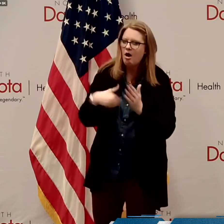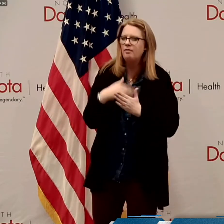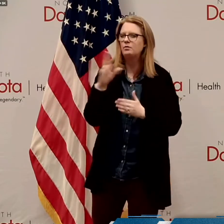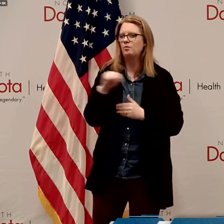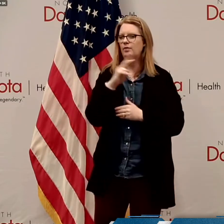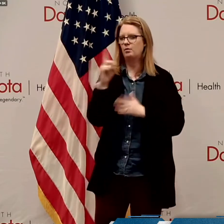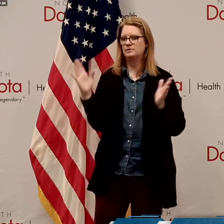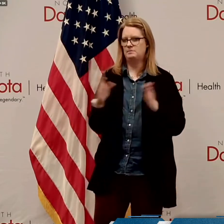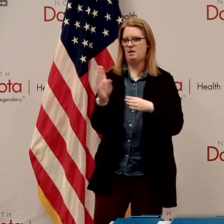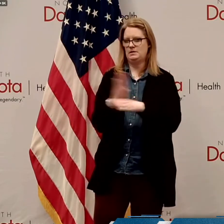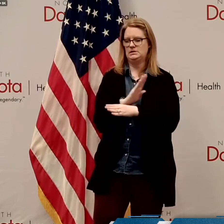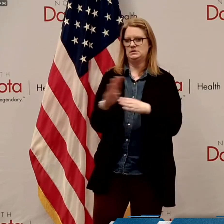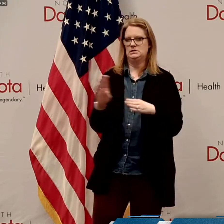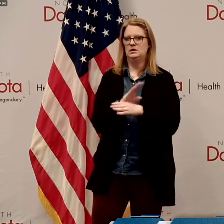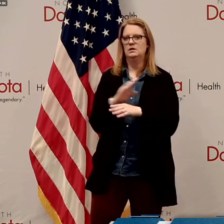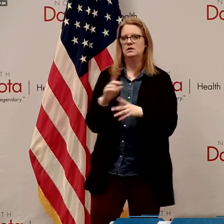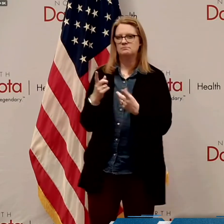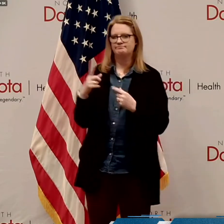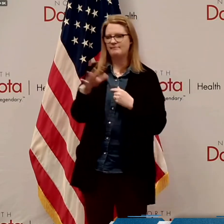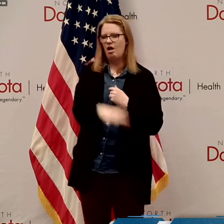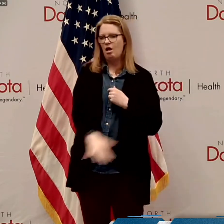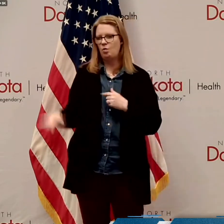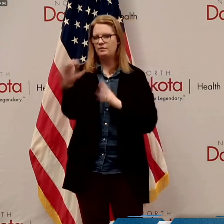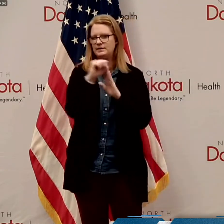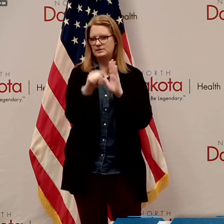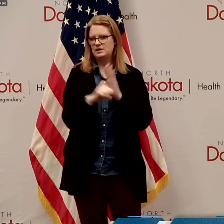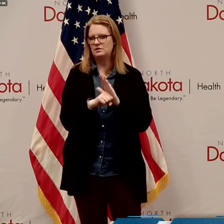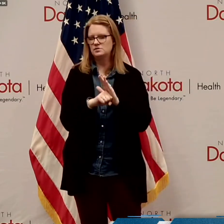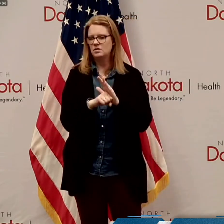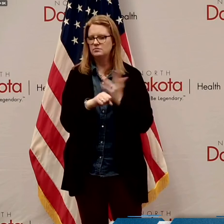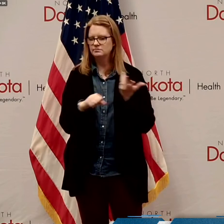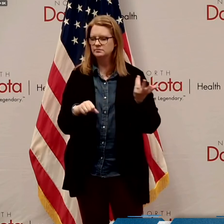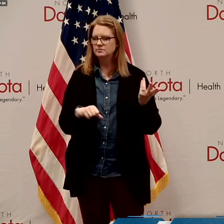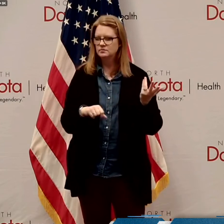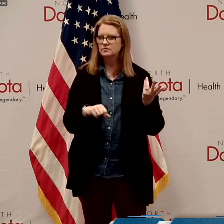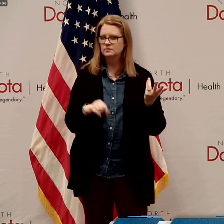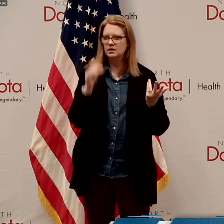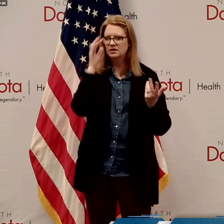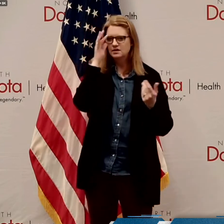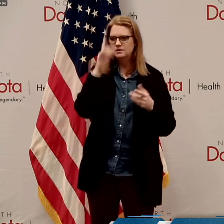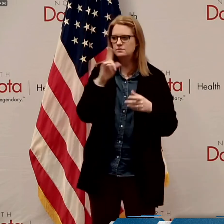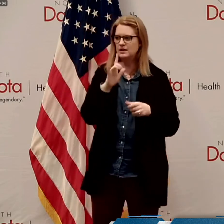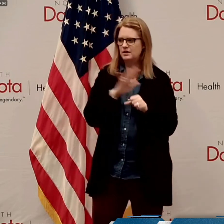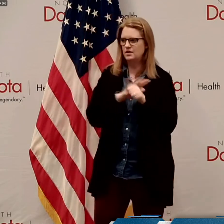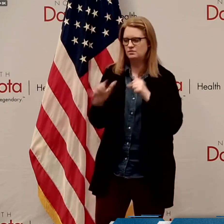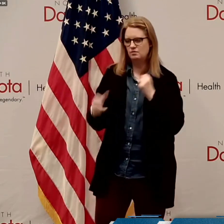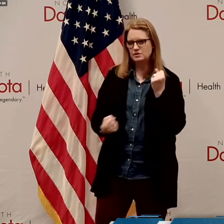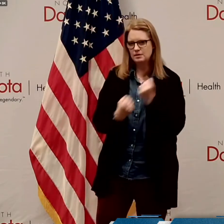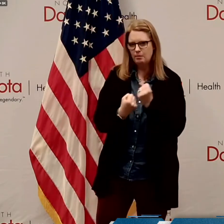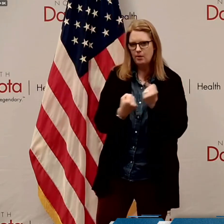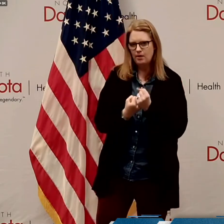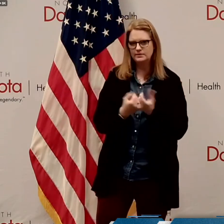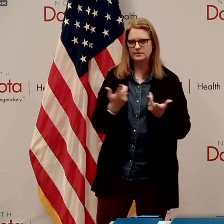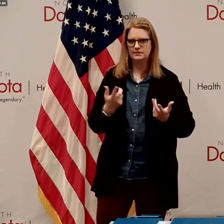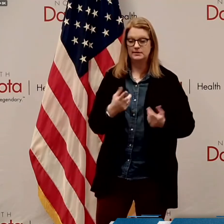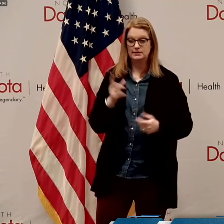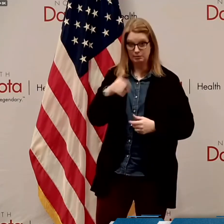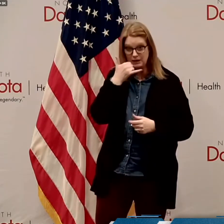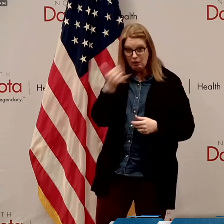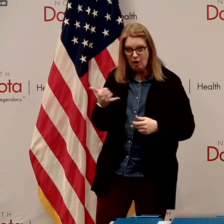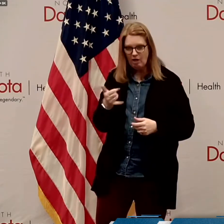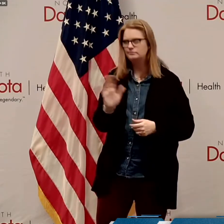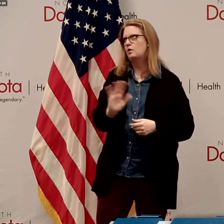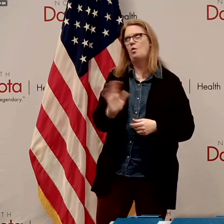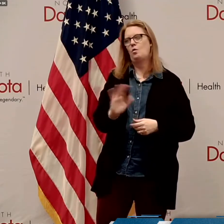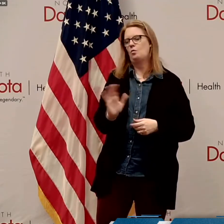small businesses and business owners in the state. So there's full support. So I'm just sort of joking. You don't need to call them, because we've